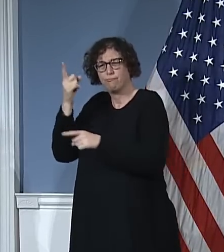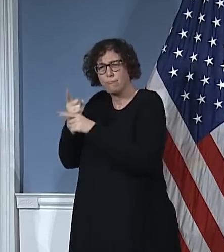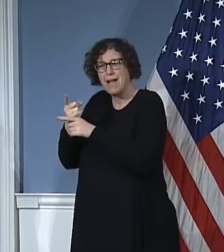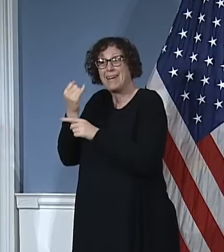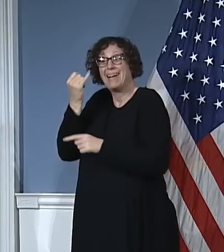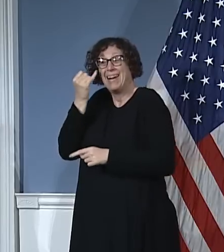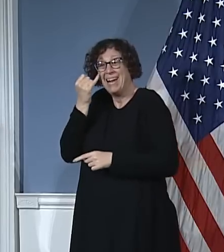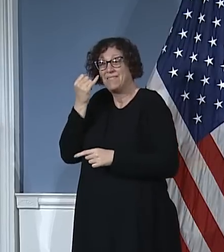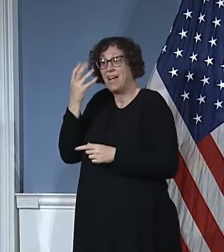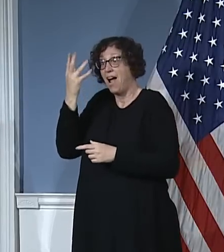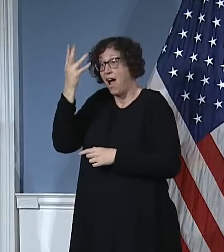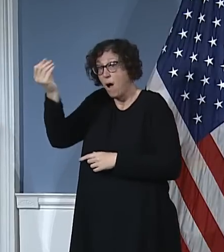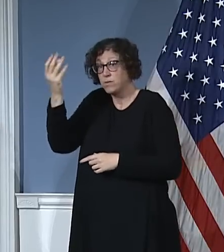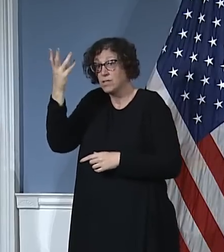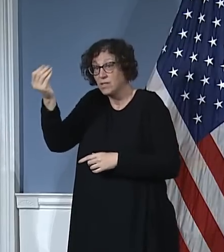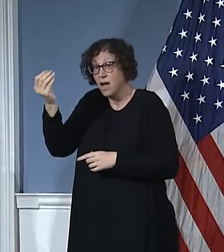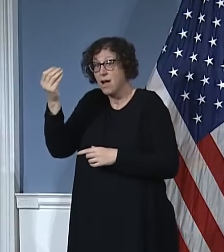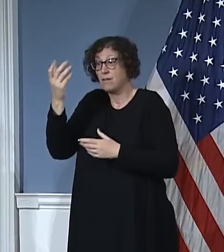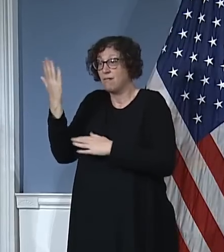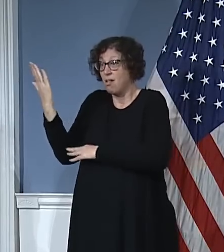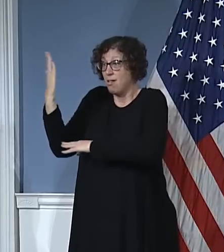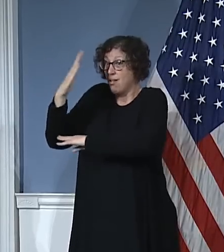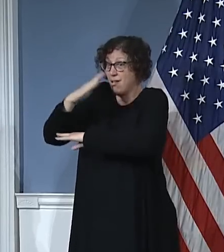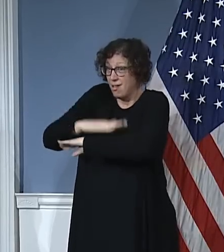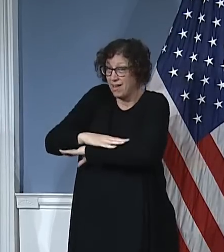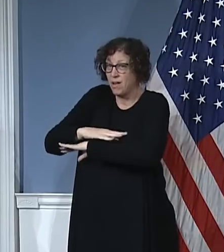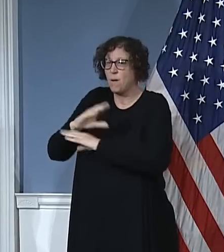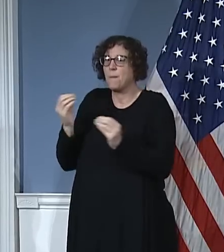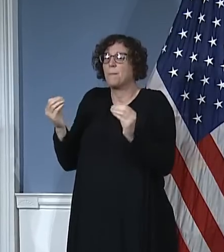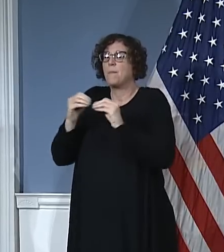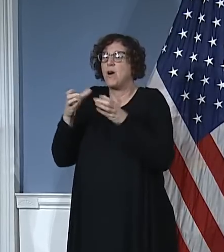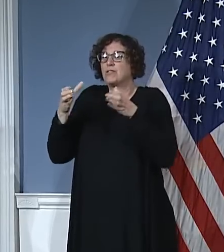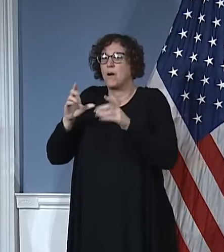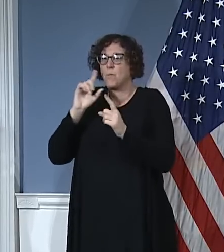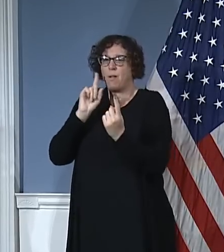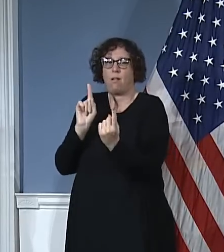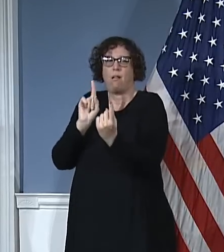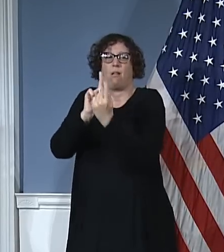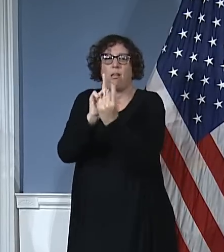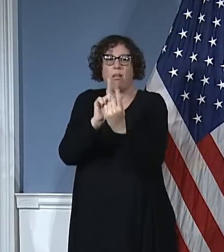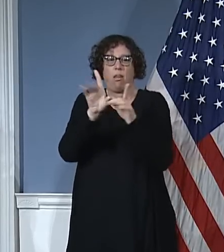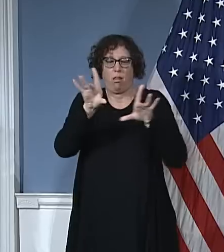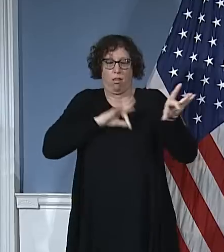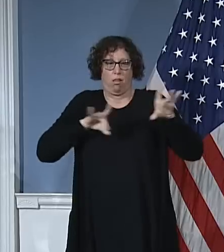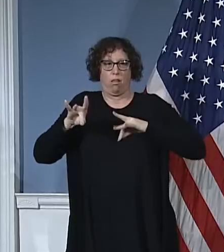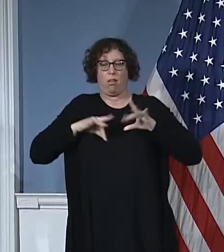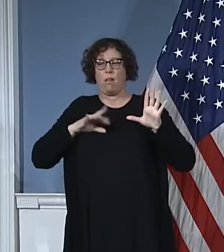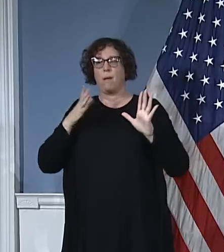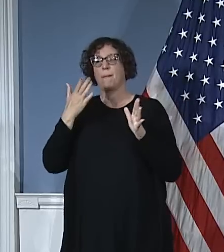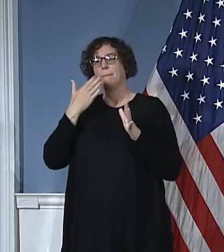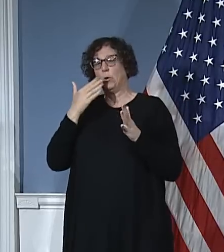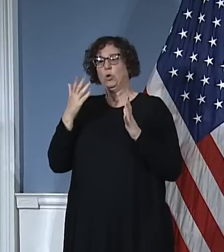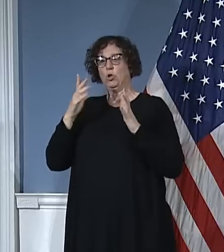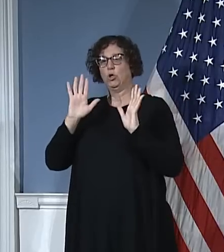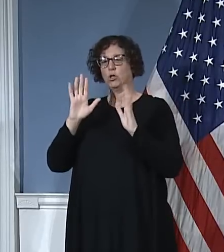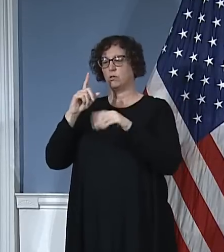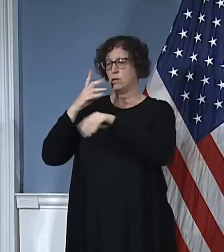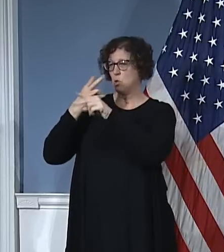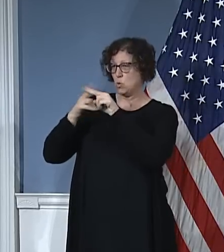your chances of bumping into someone, your chances of being put in a situation that's not the ideal, which is 6 feet